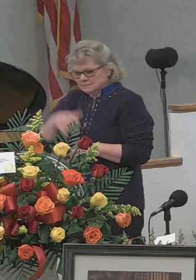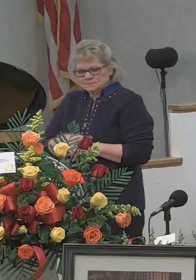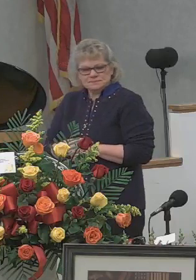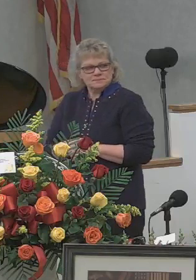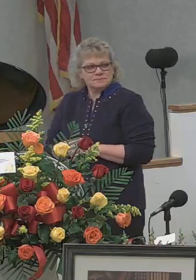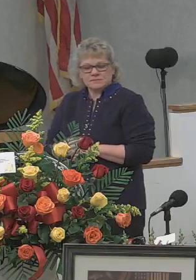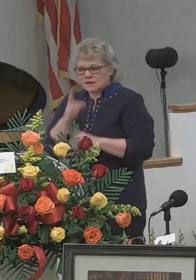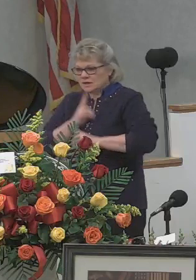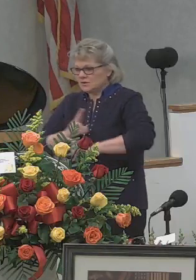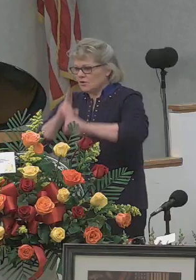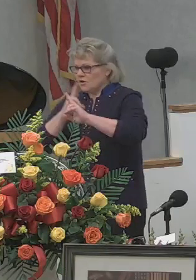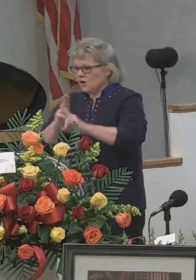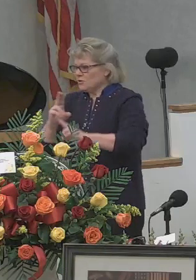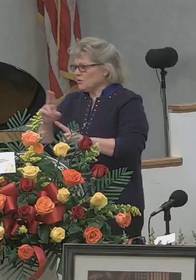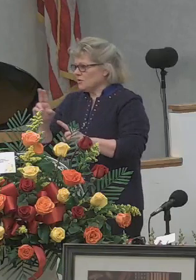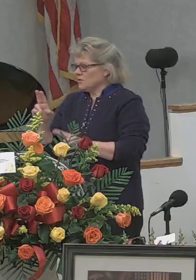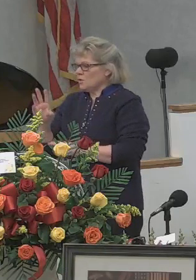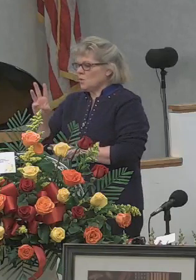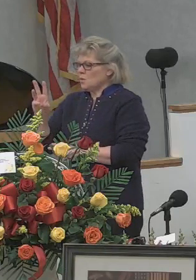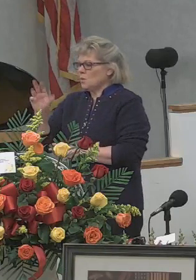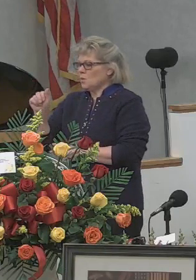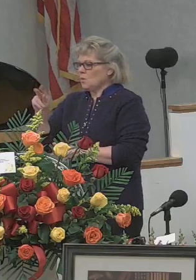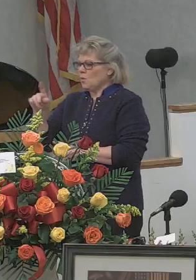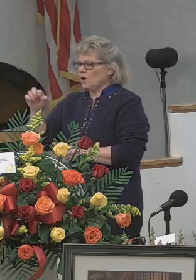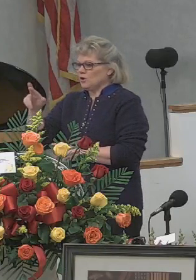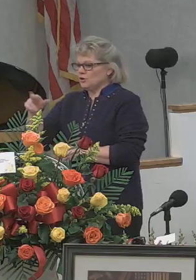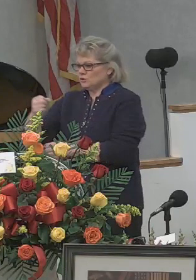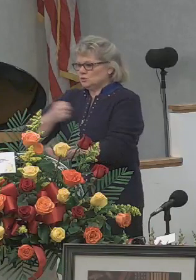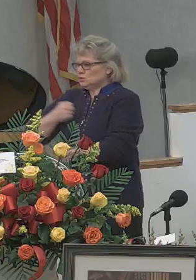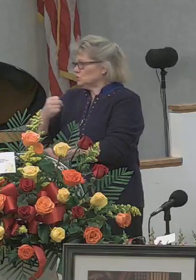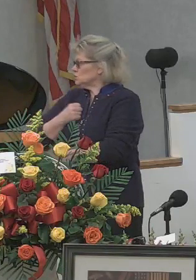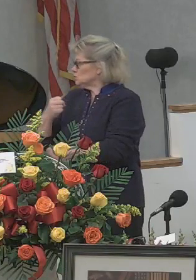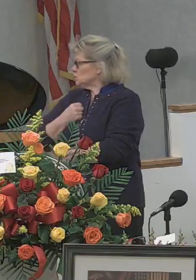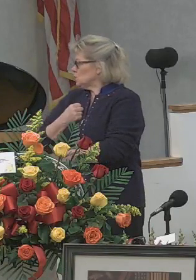in honor of him being a warrior and a soldier of the cross.